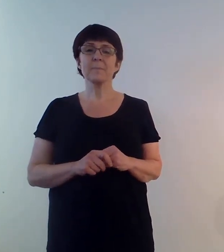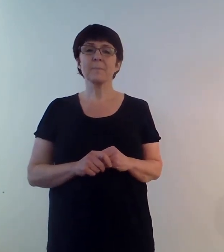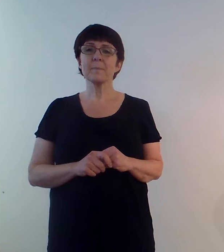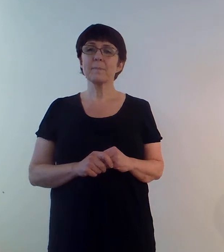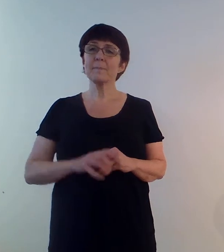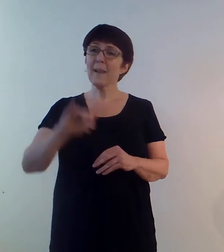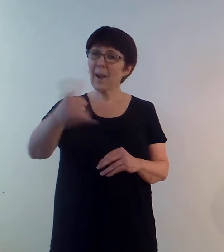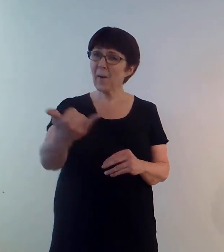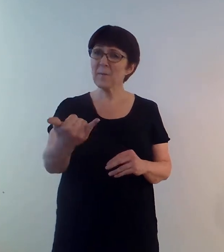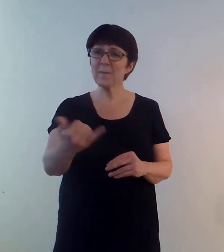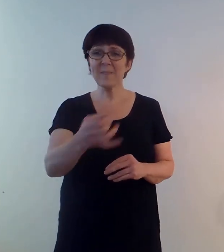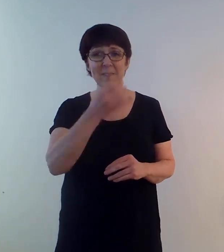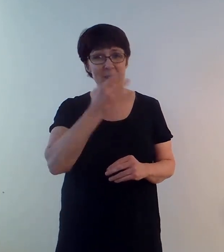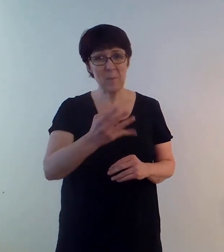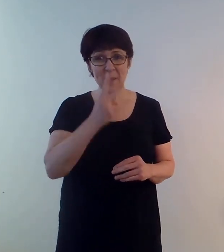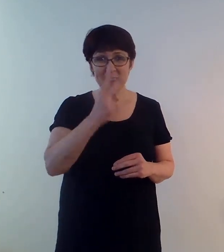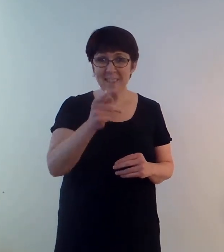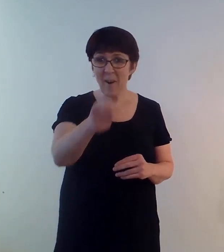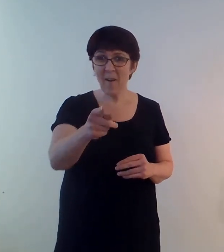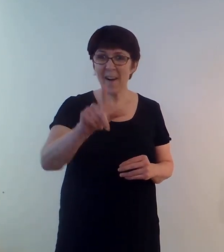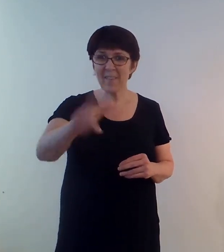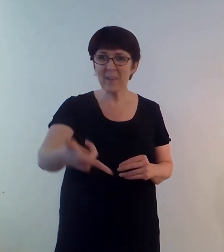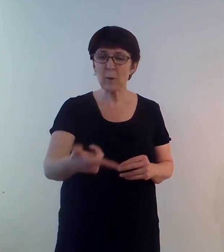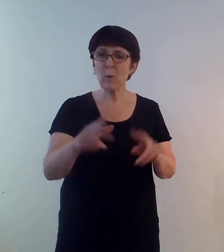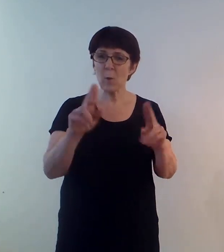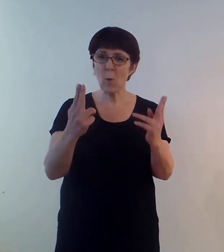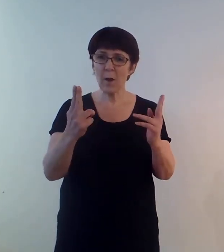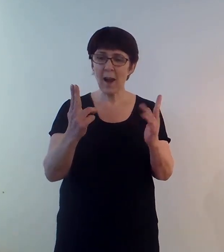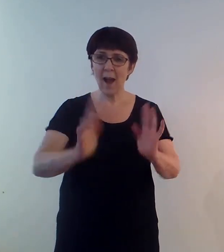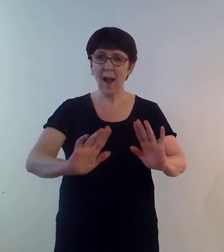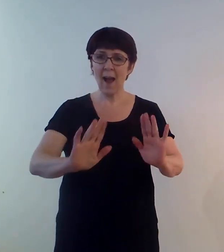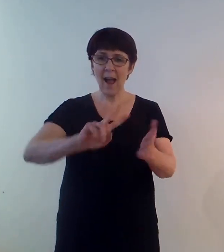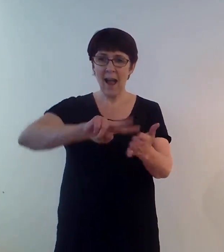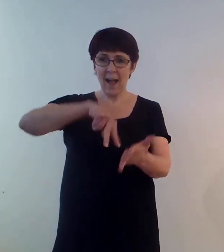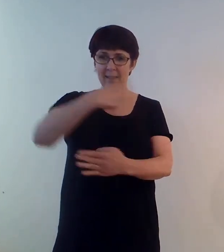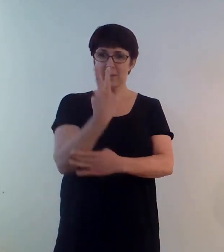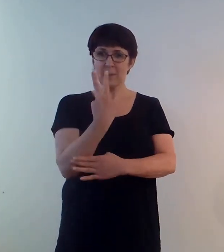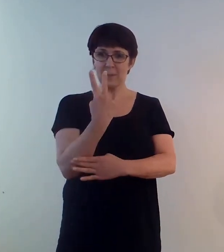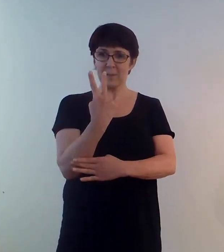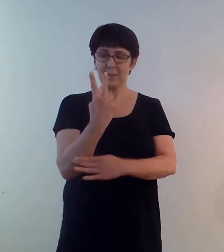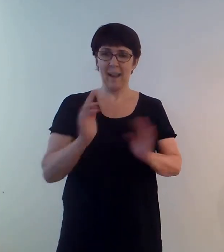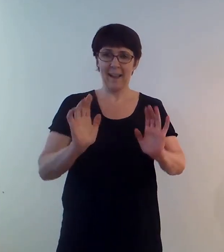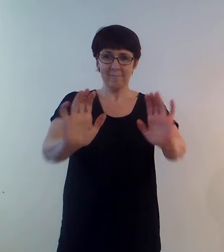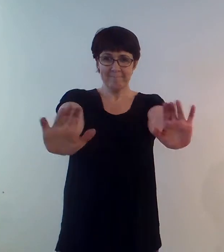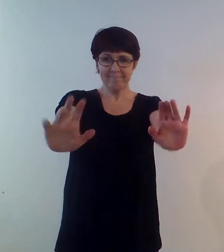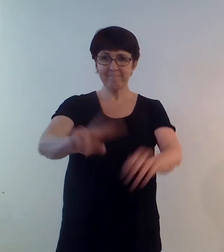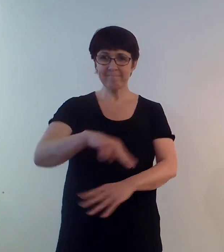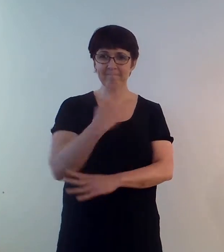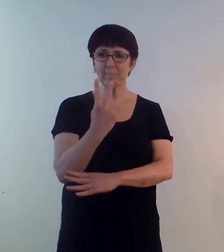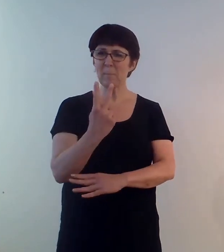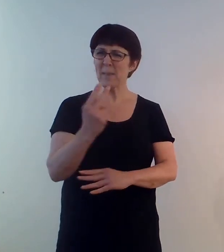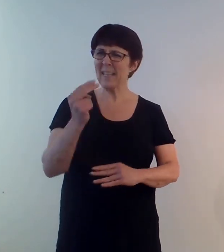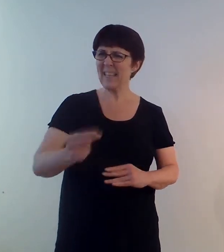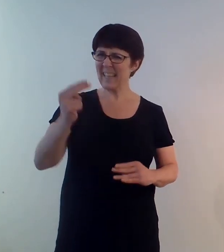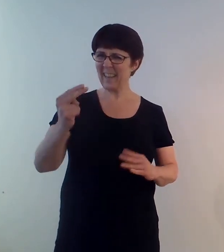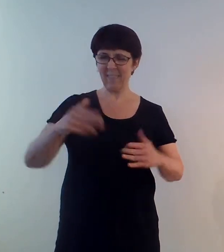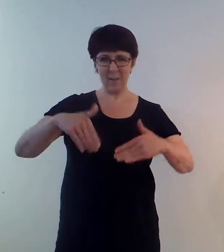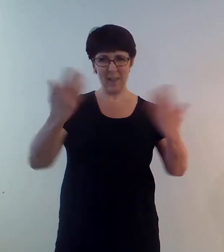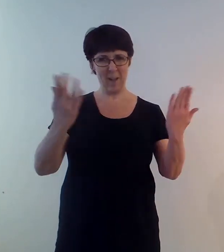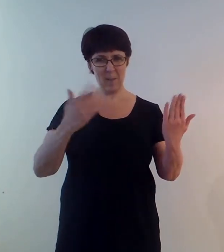Family, welcome back. Now we are on the handstand workout, a very exciting one for myself, a fundamental of gymnastics. So to be